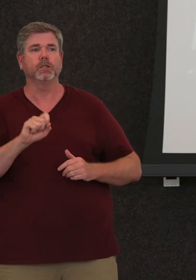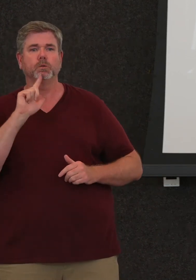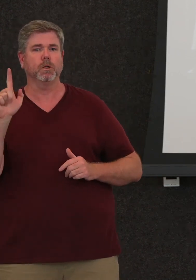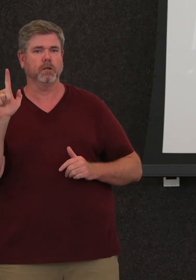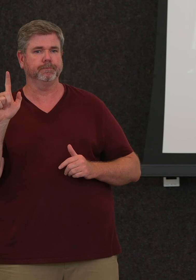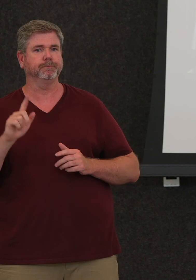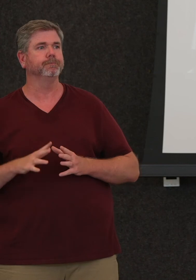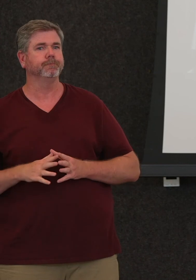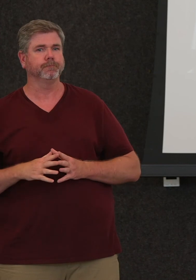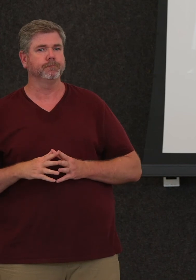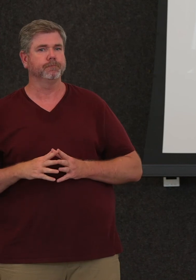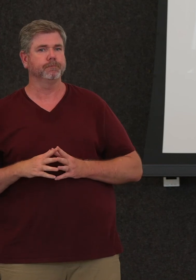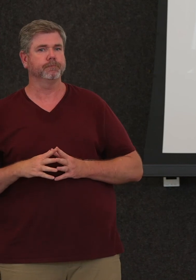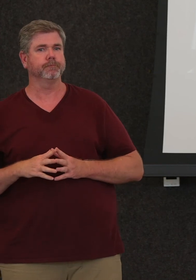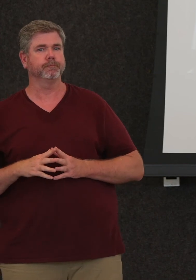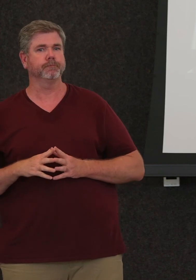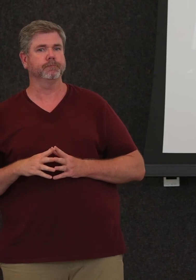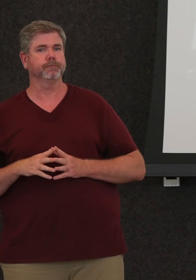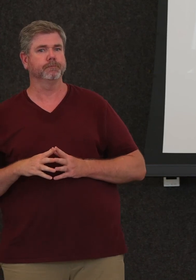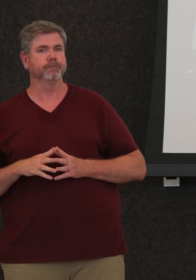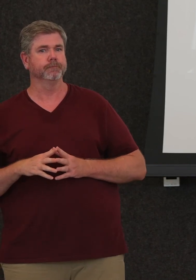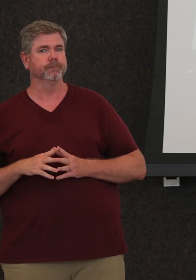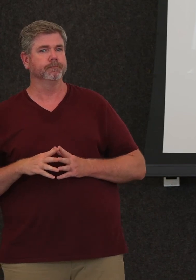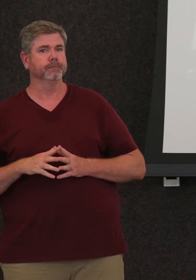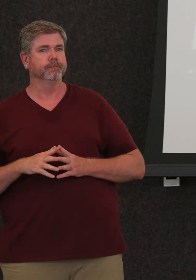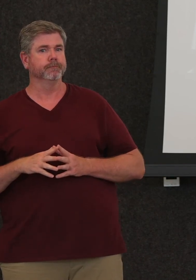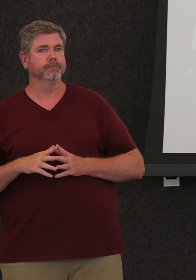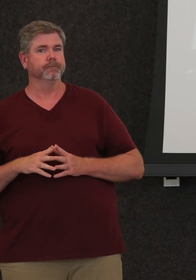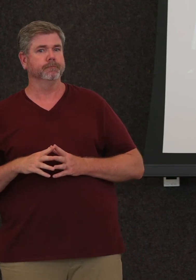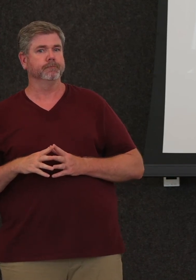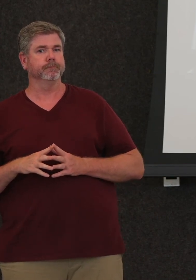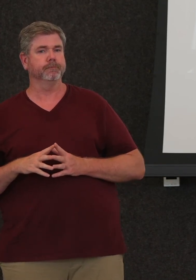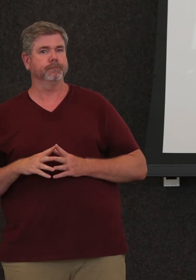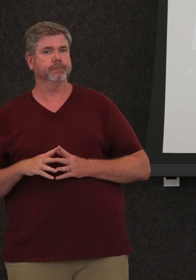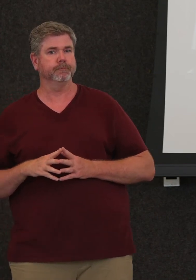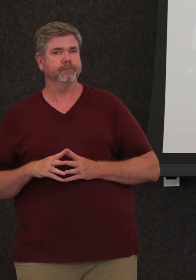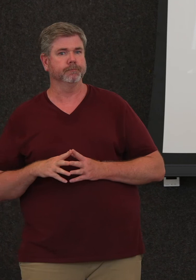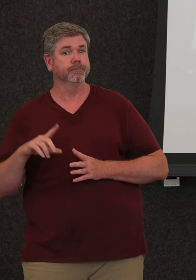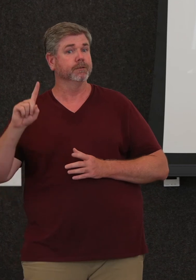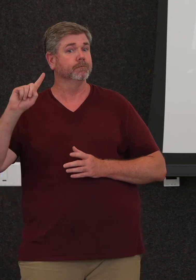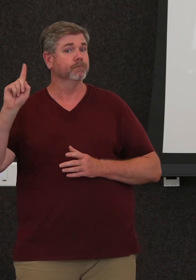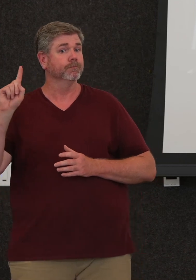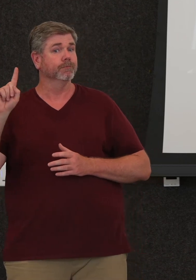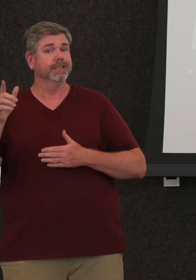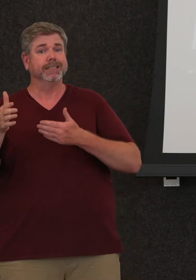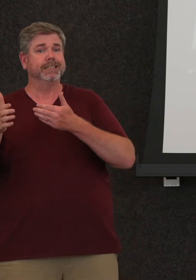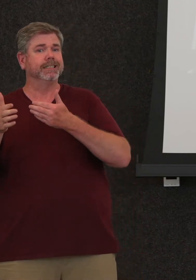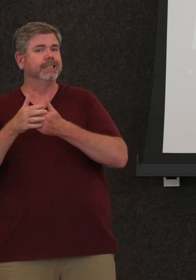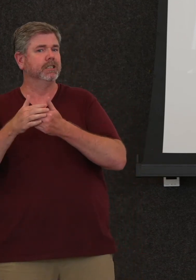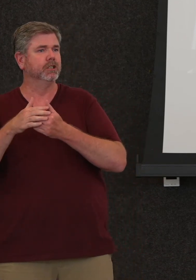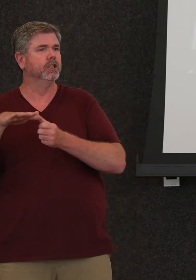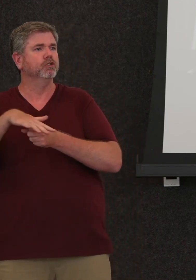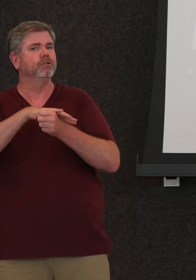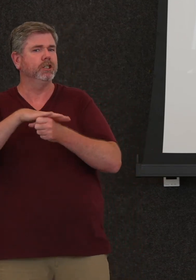and it's located kind of by a regional hospital on the east side of San Jose.